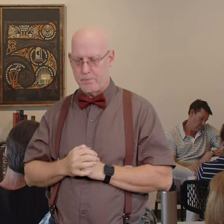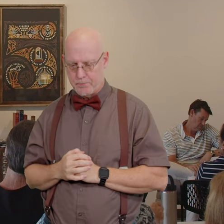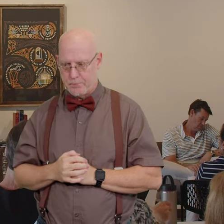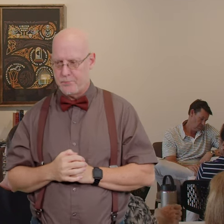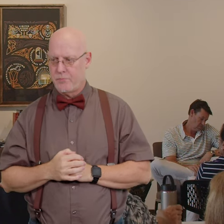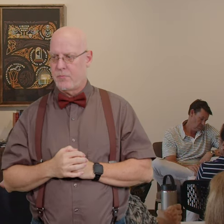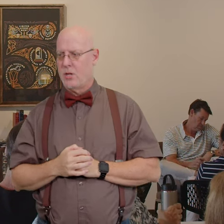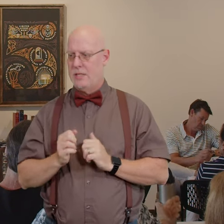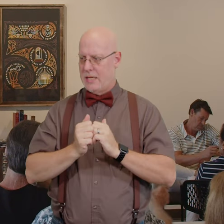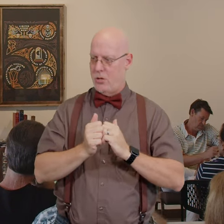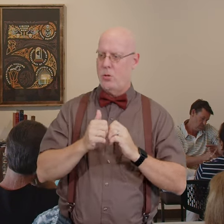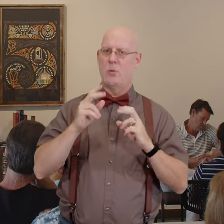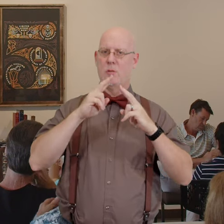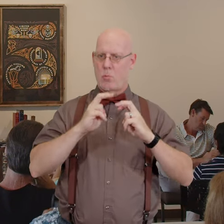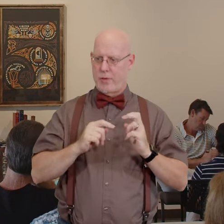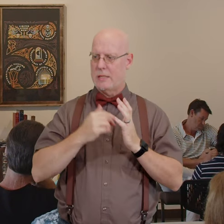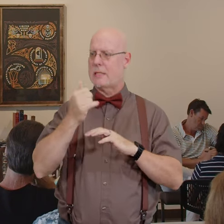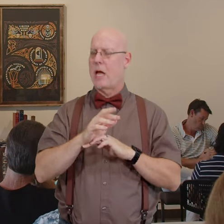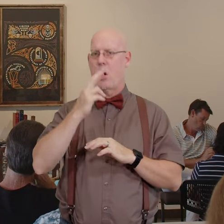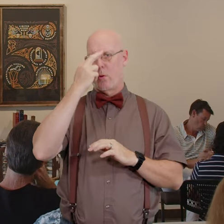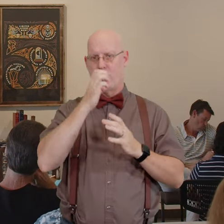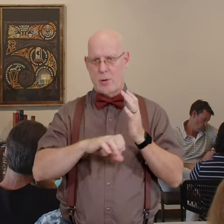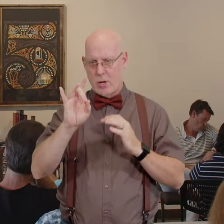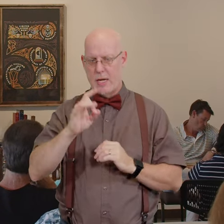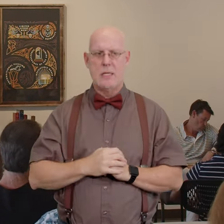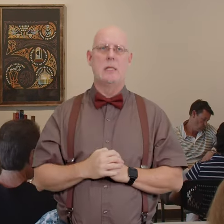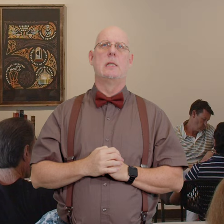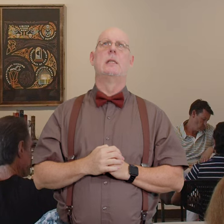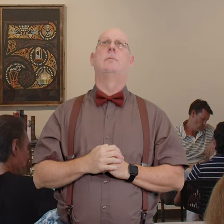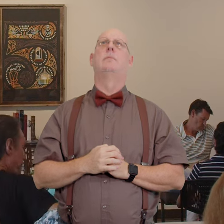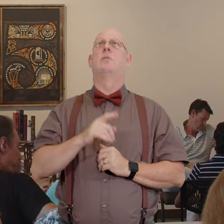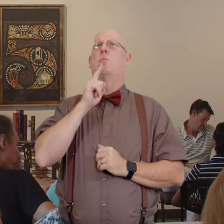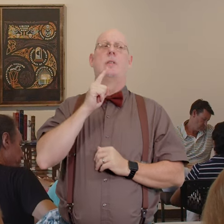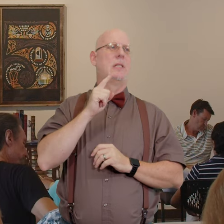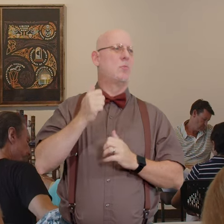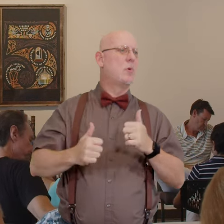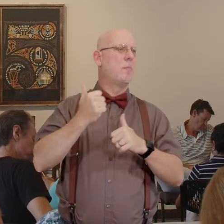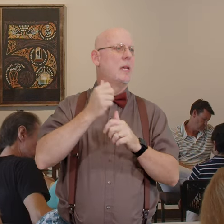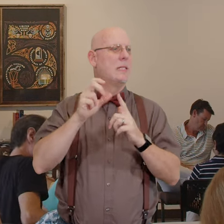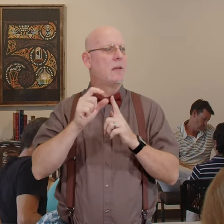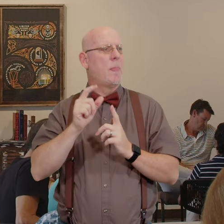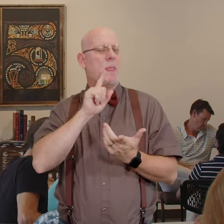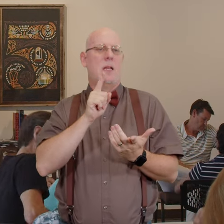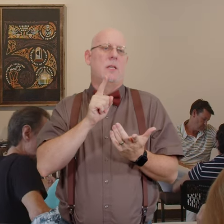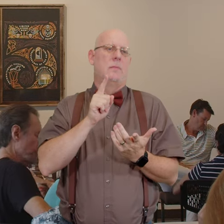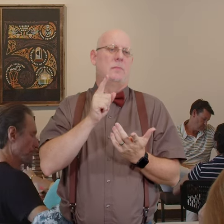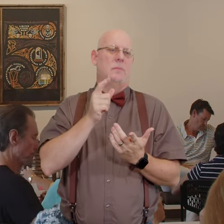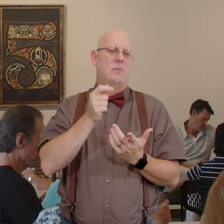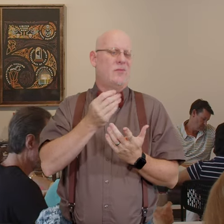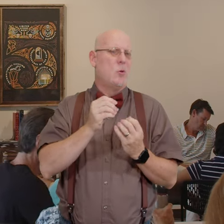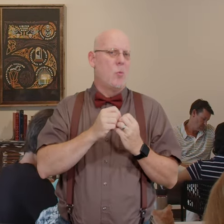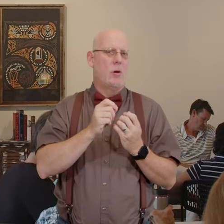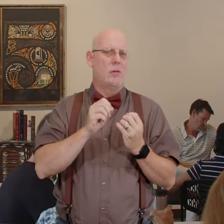Arminian. So we're going to go together in exploration of this tonight to Romans chapter 8. This is really the premier text. There's a couple other ones that are a bit